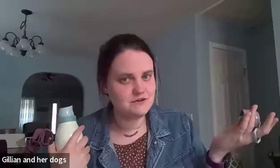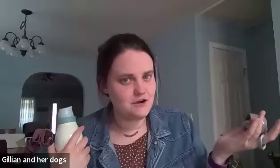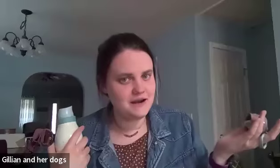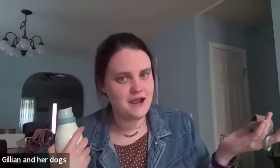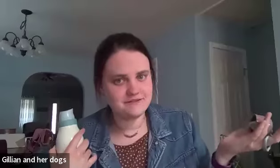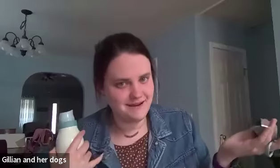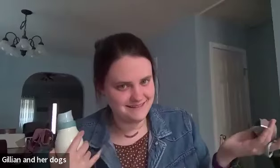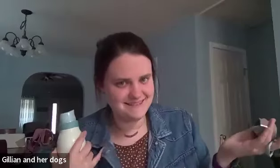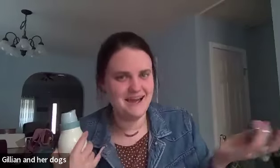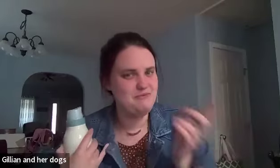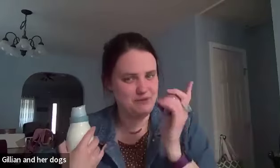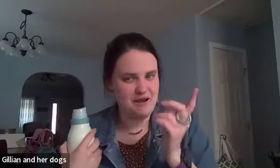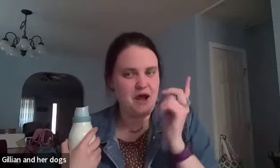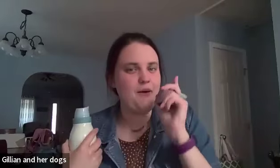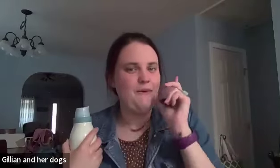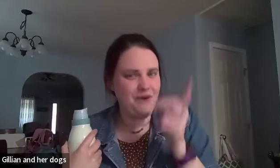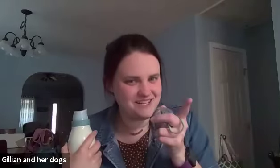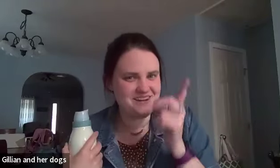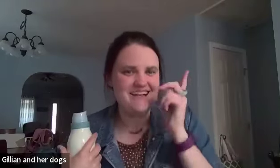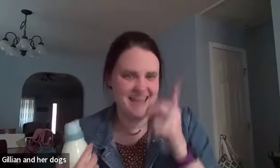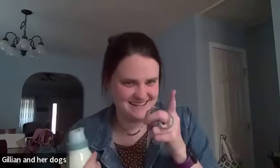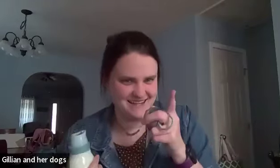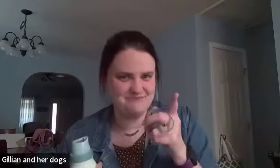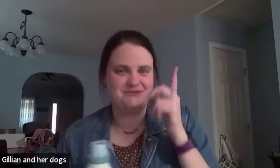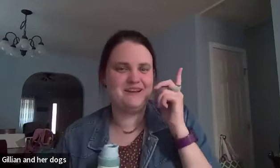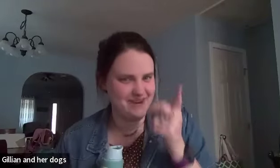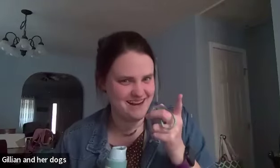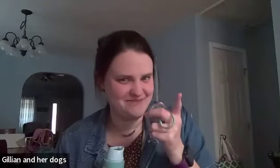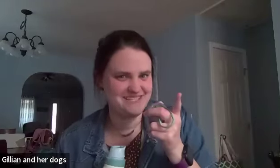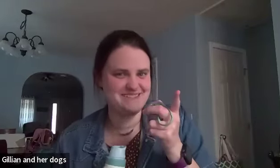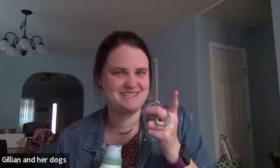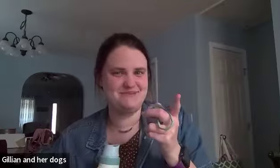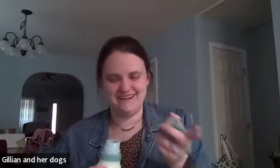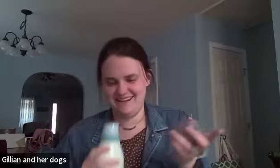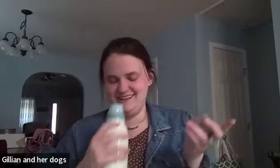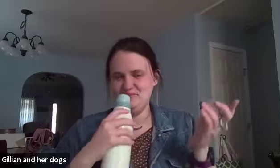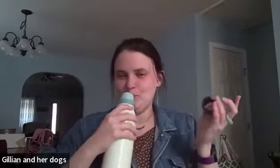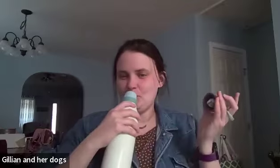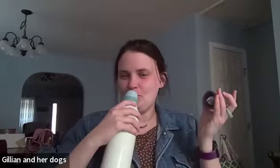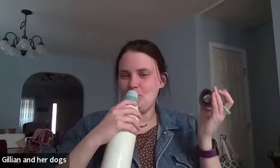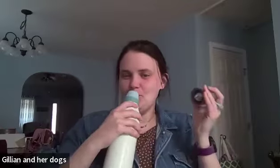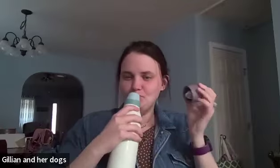these are not going to have signs. I warned y'all ahead of time, so I would not be too disappointing.